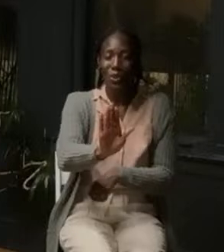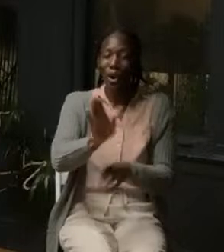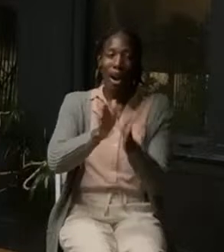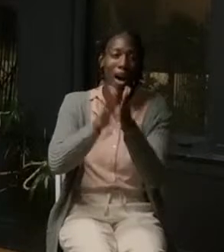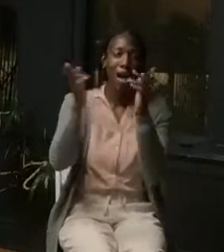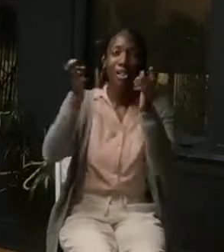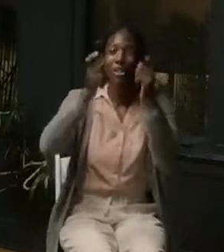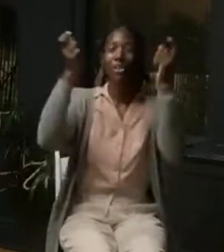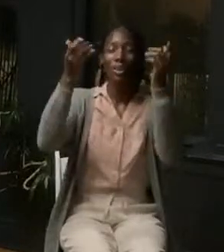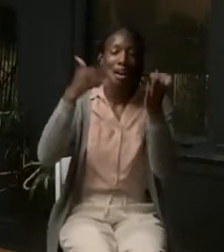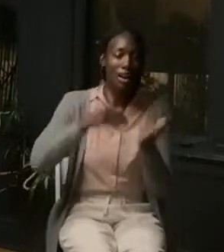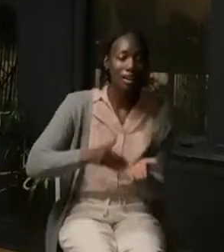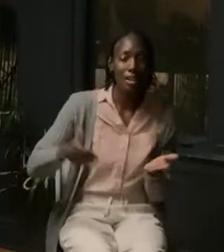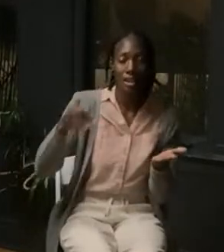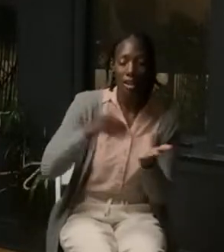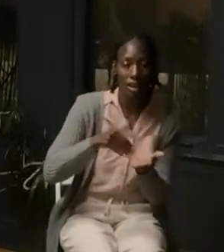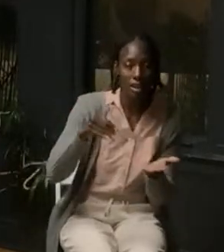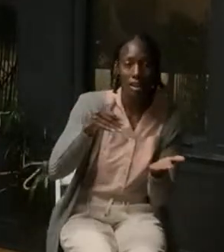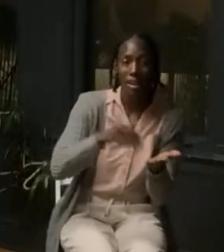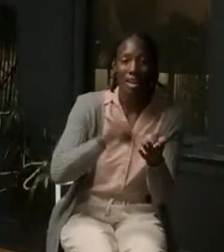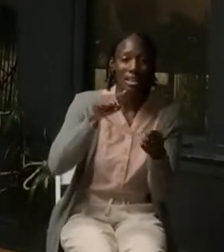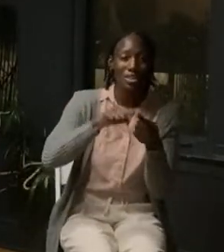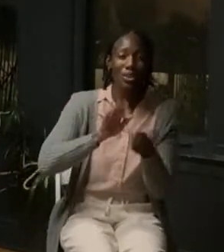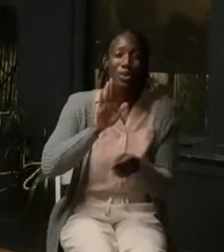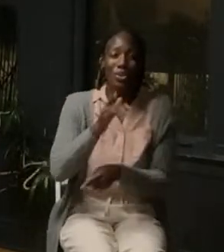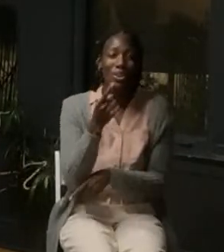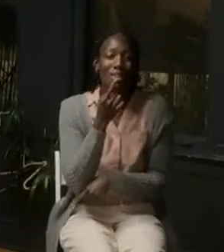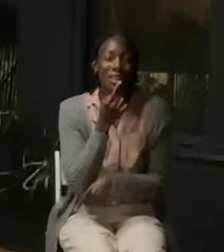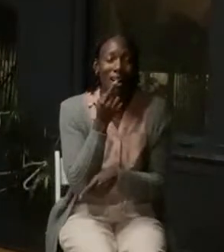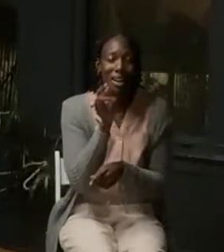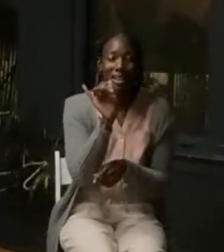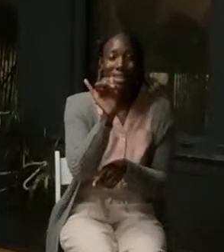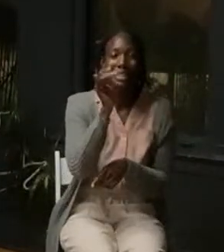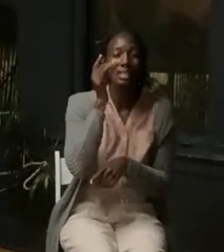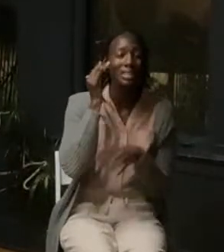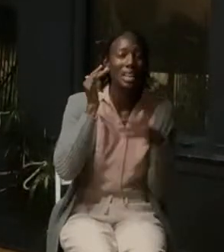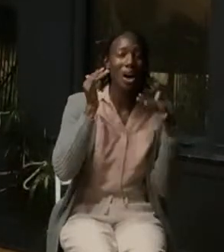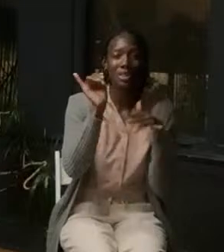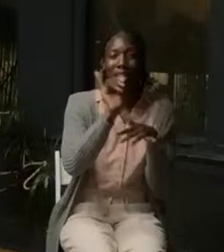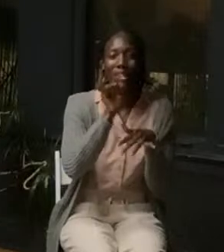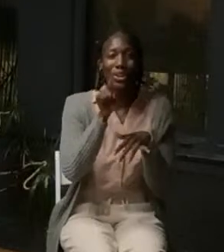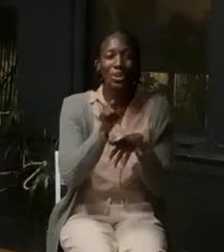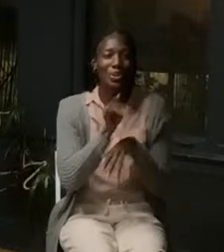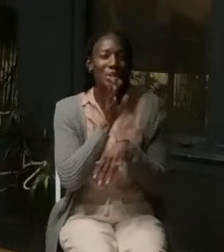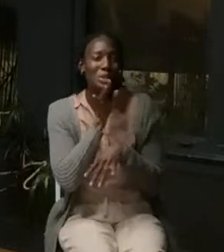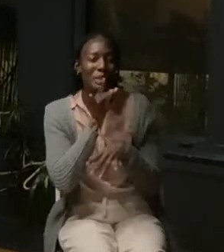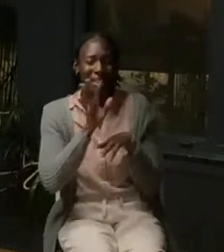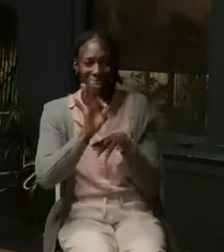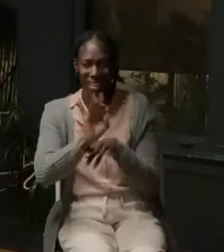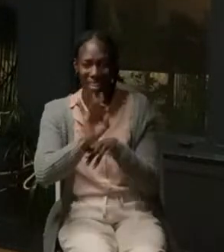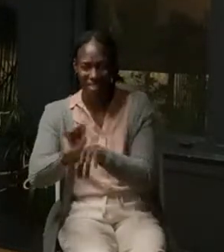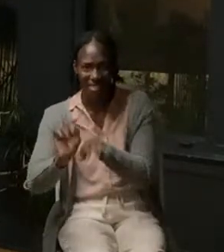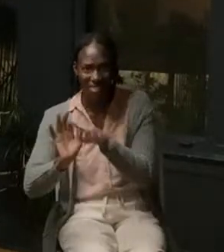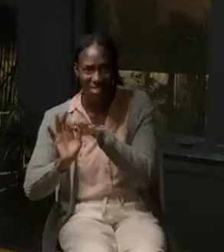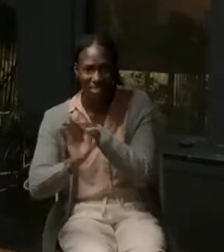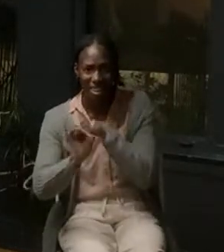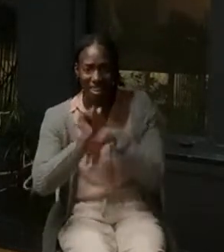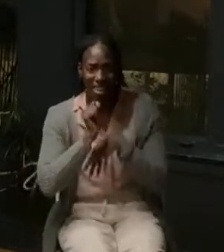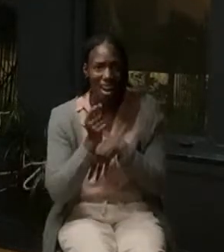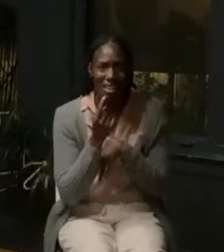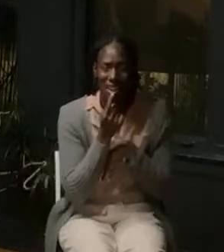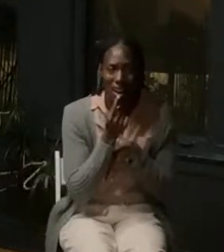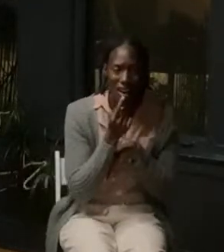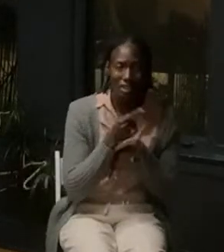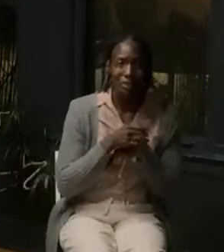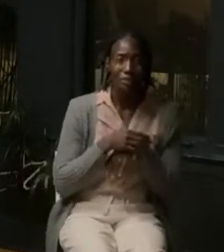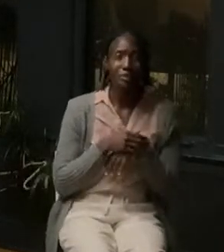Hallelujah over and over again until your tongue sounds like you're speaking in feet. Church camp